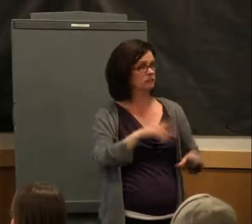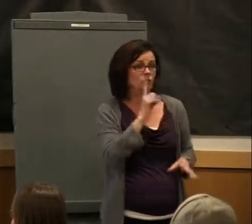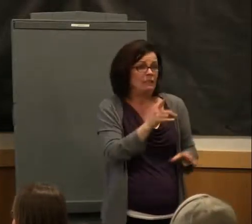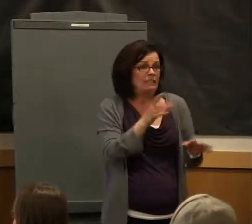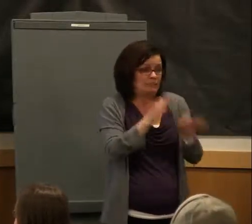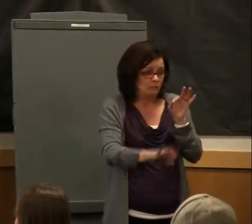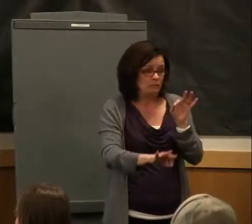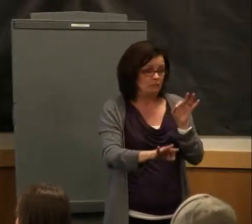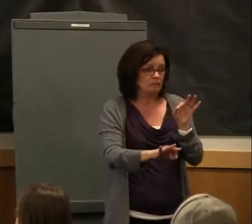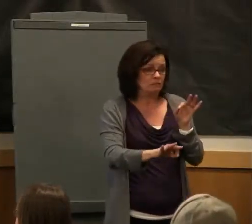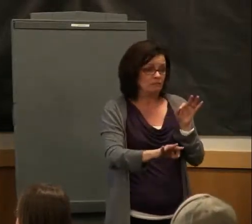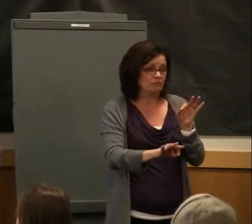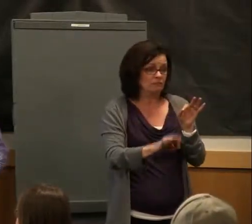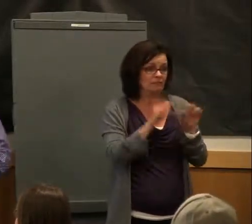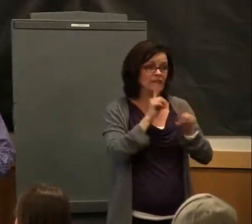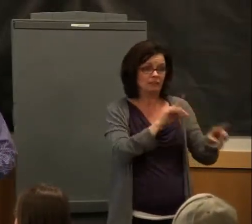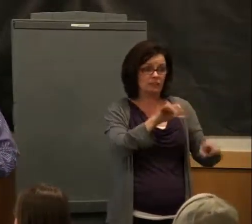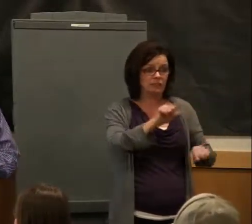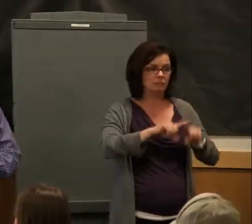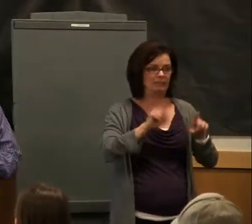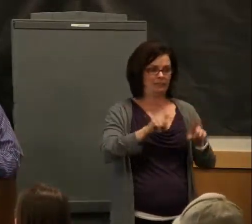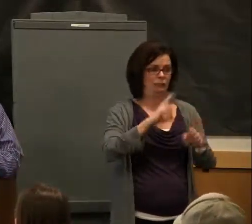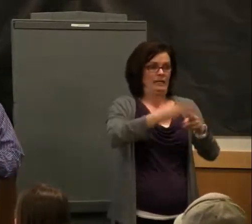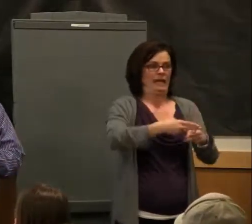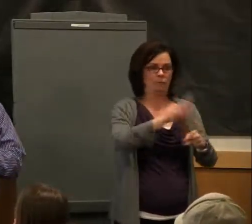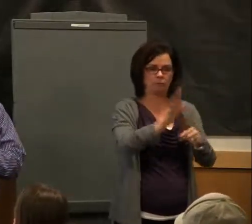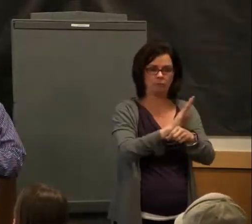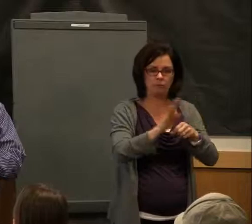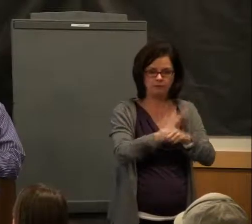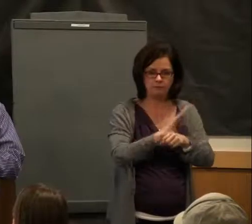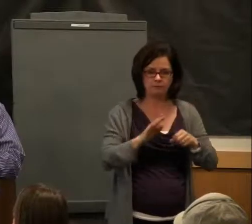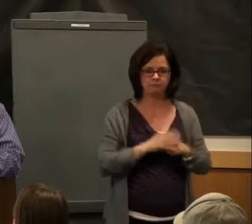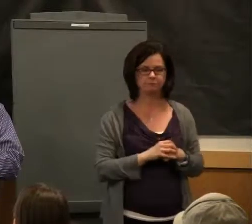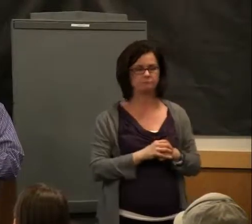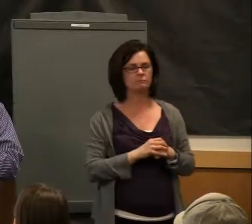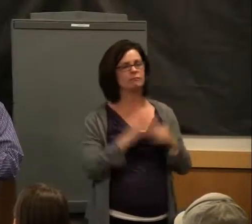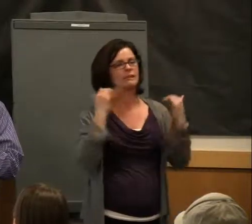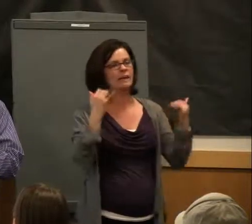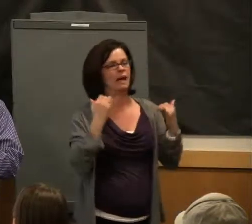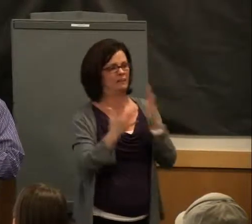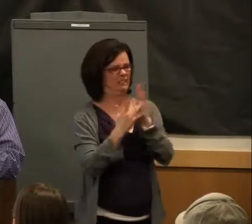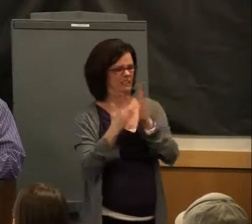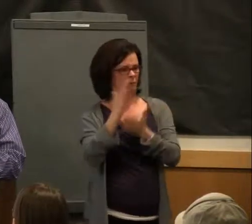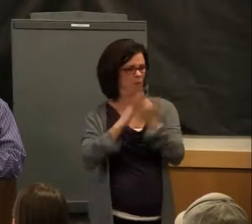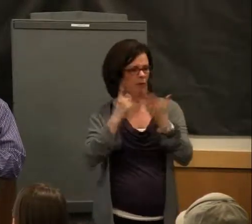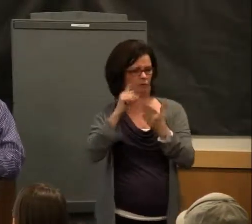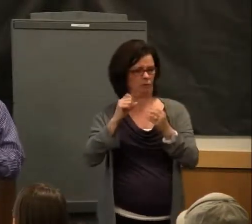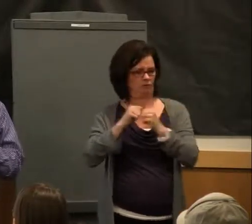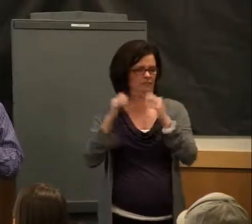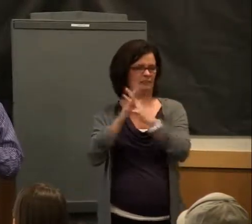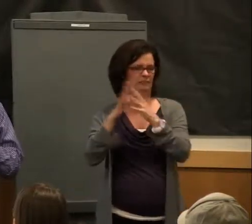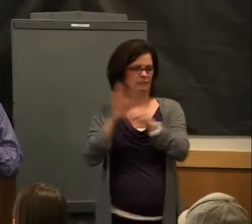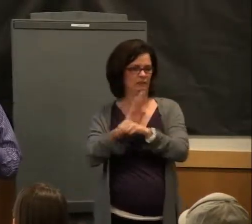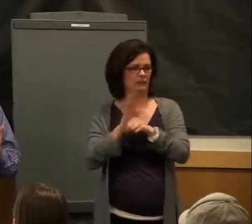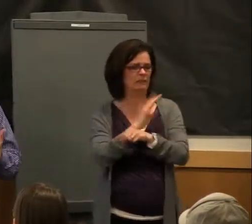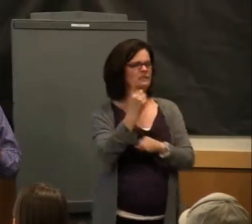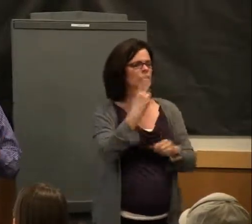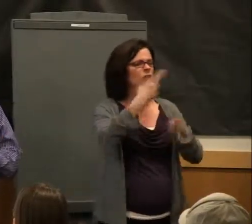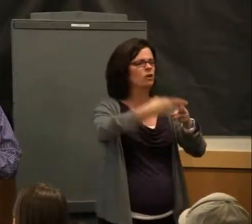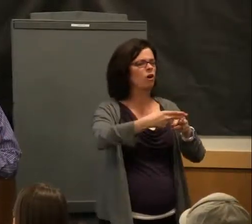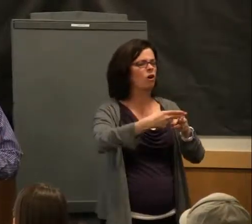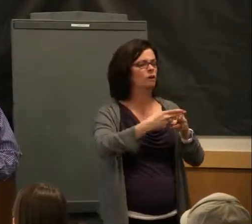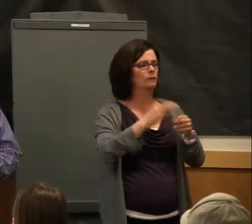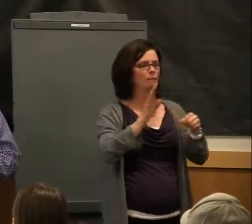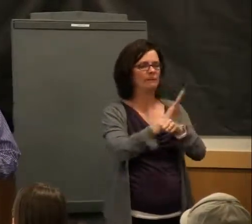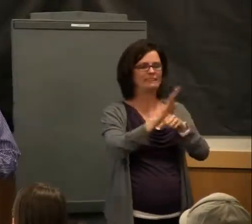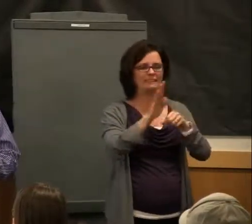business. And this gets into a more technical aspect of starting a business, but there's something called business